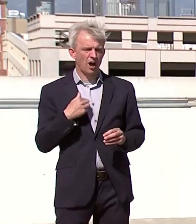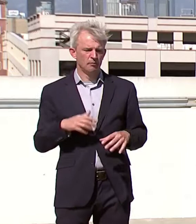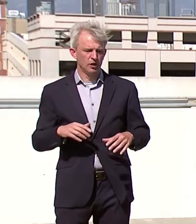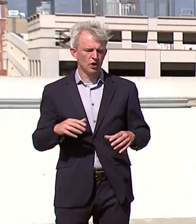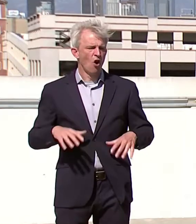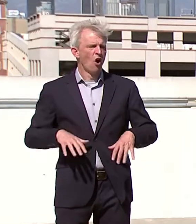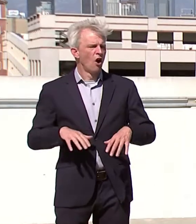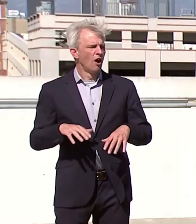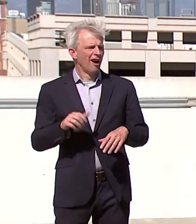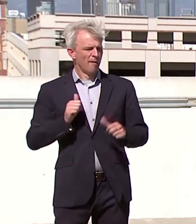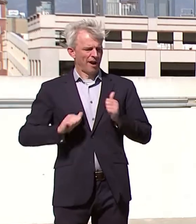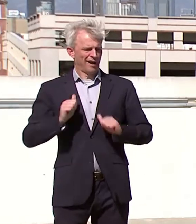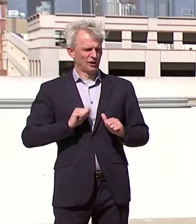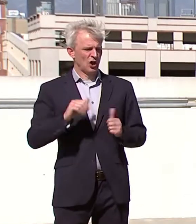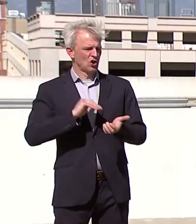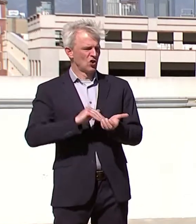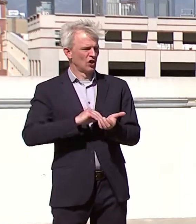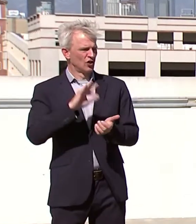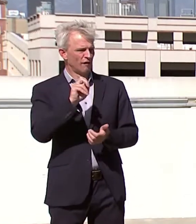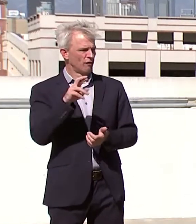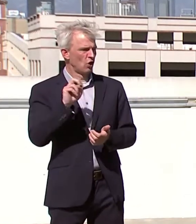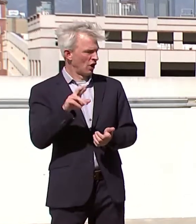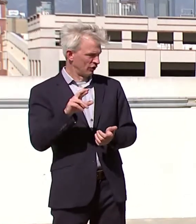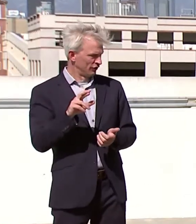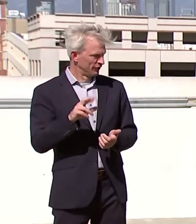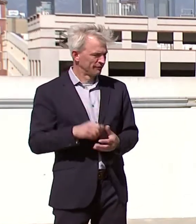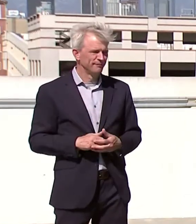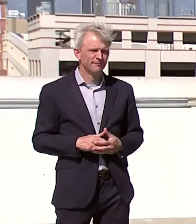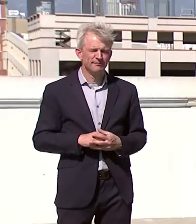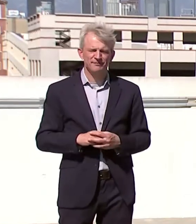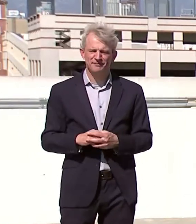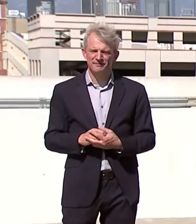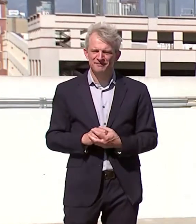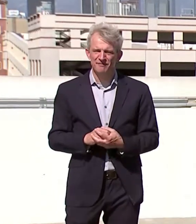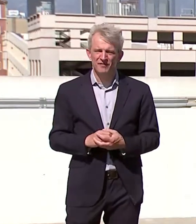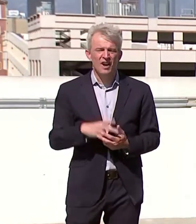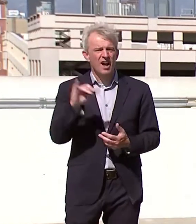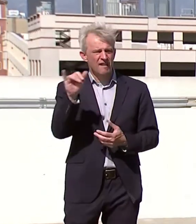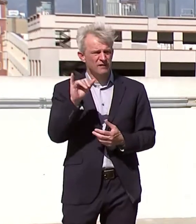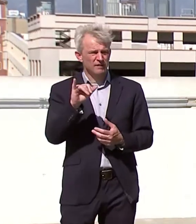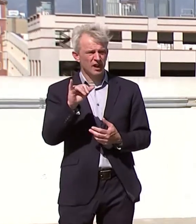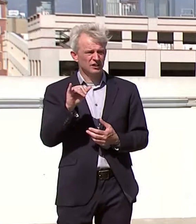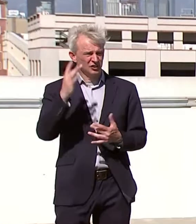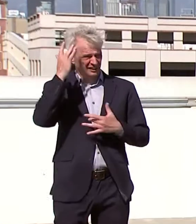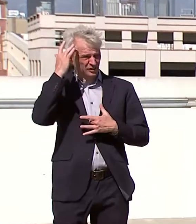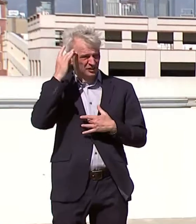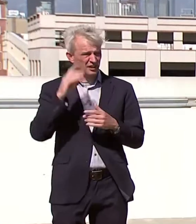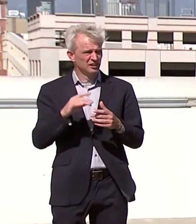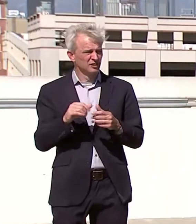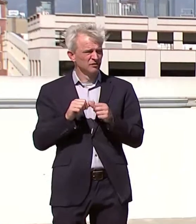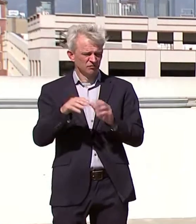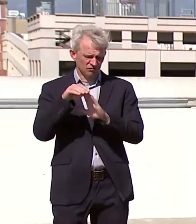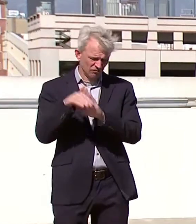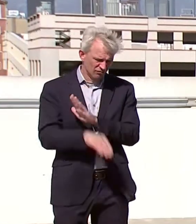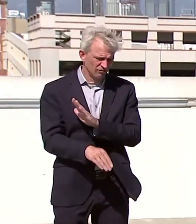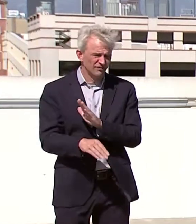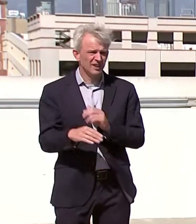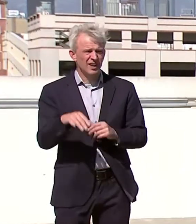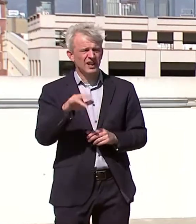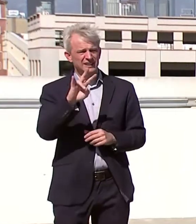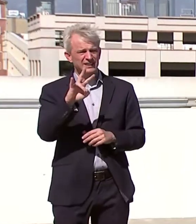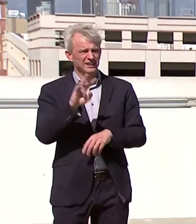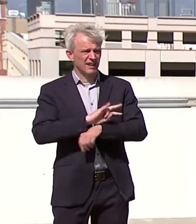can rest for this one. So infections continue to drop in our county. Our 7-day average stands now at